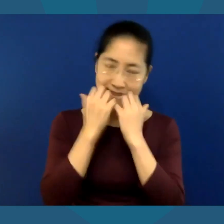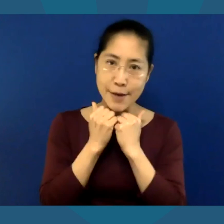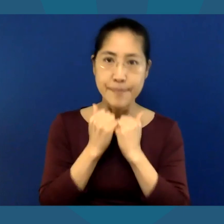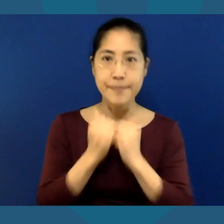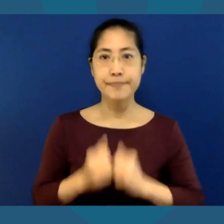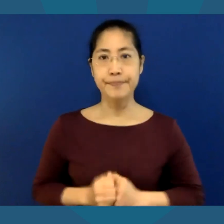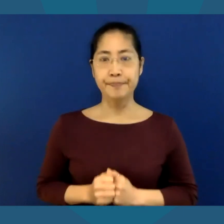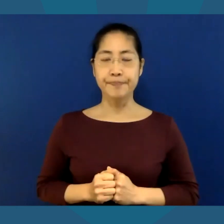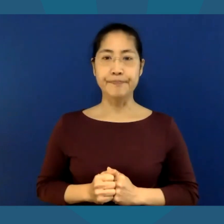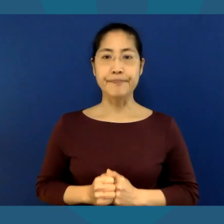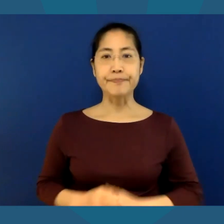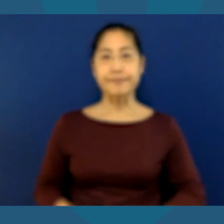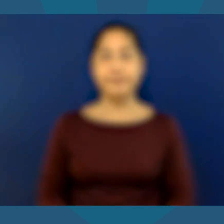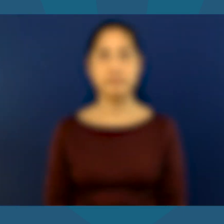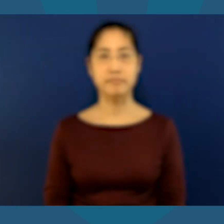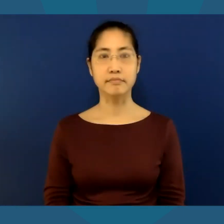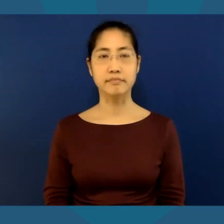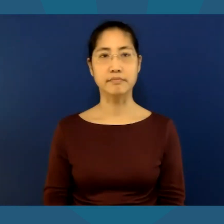about.